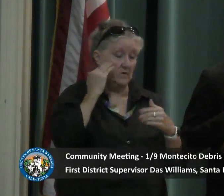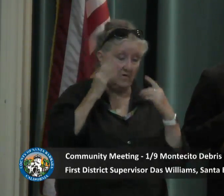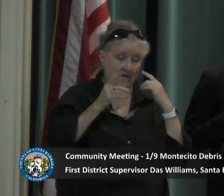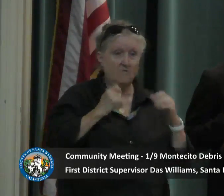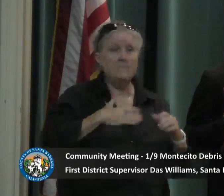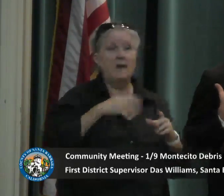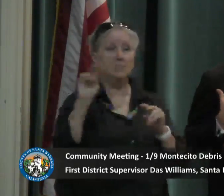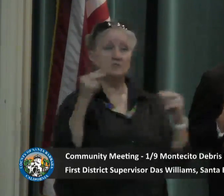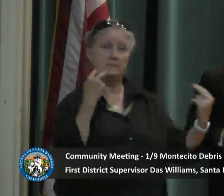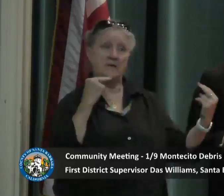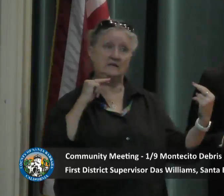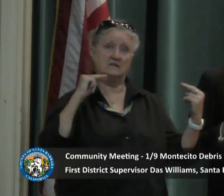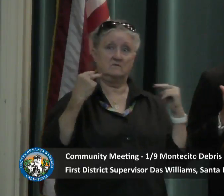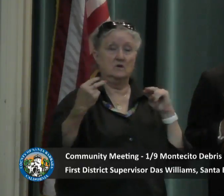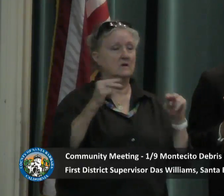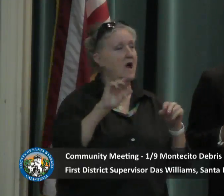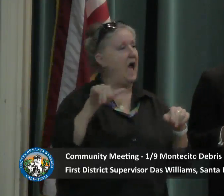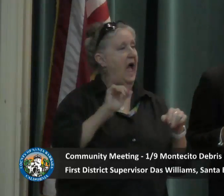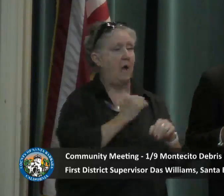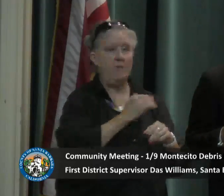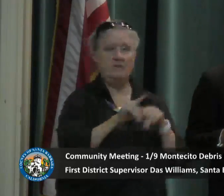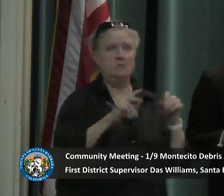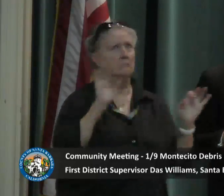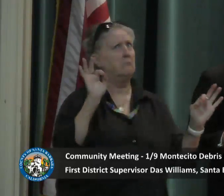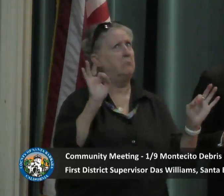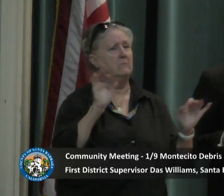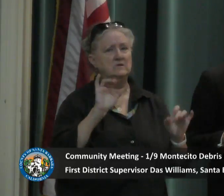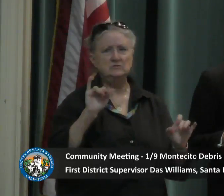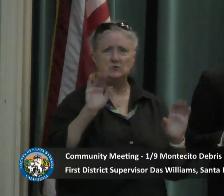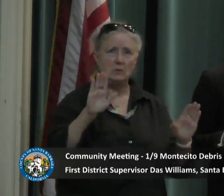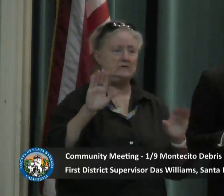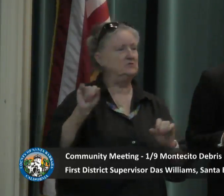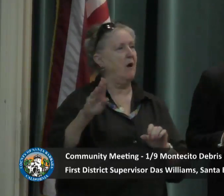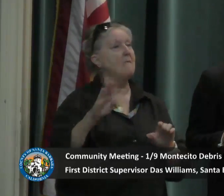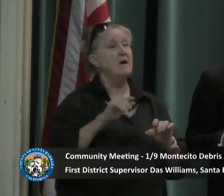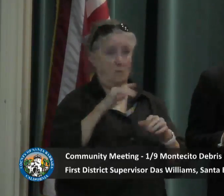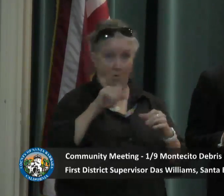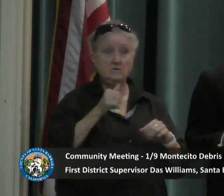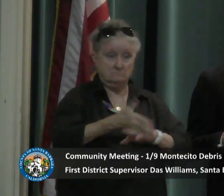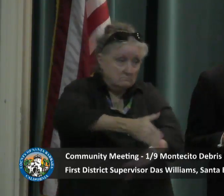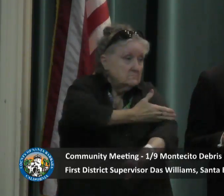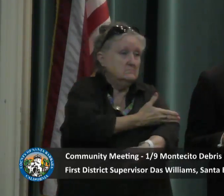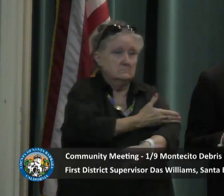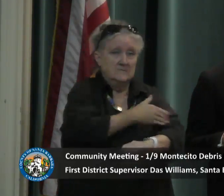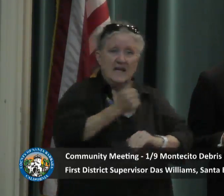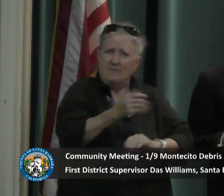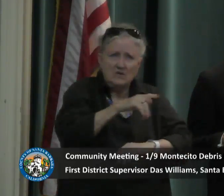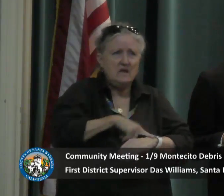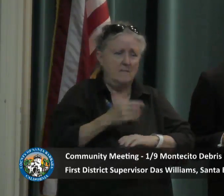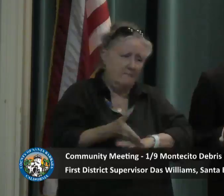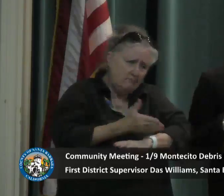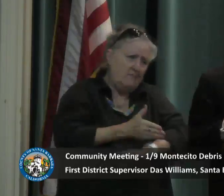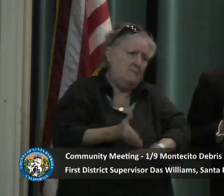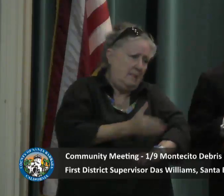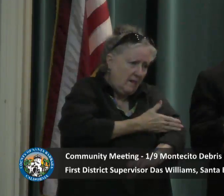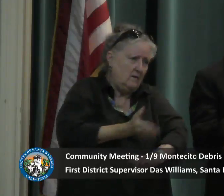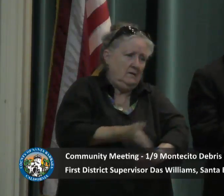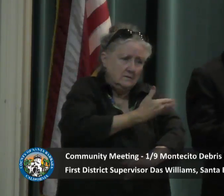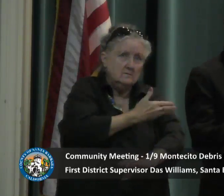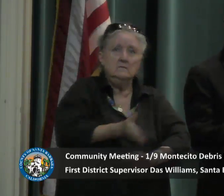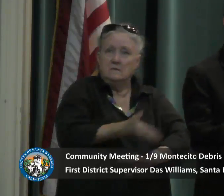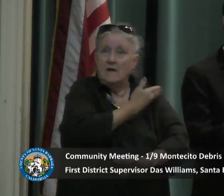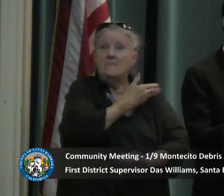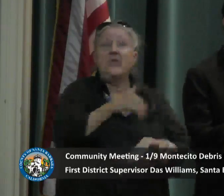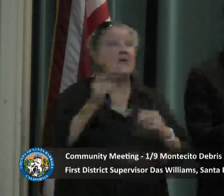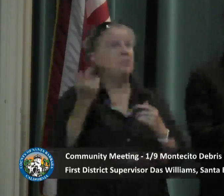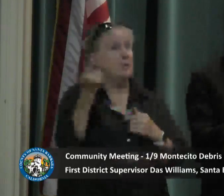from my perspective, our folks have been doing a great job, that we want to do it better every single time. And that one of the ways that we